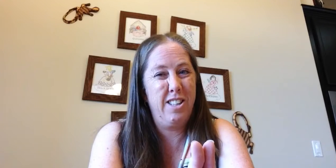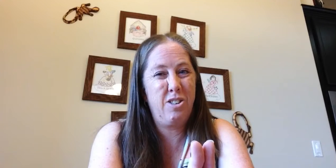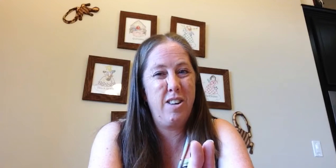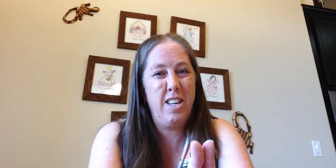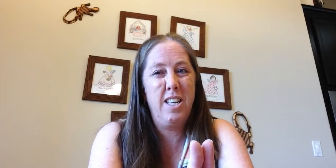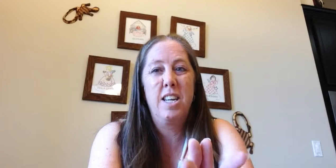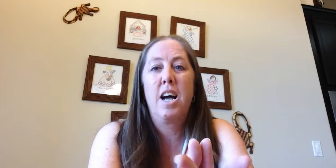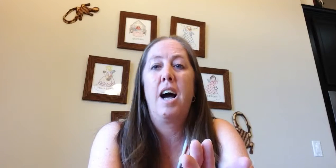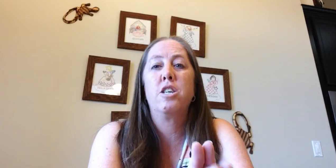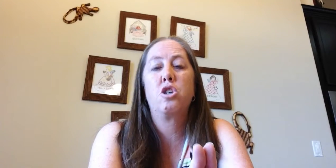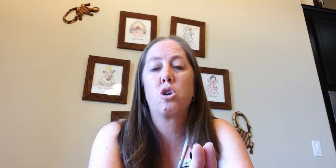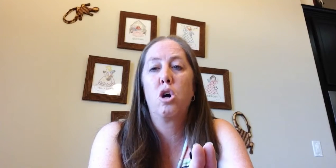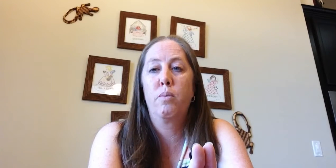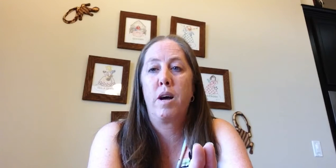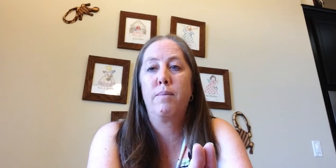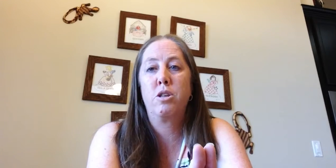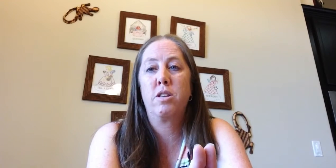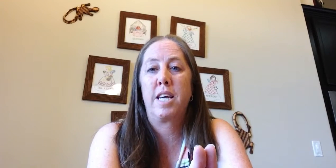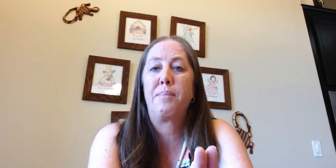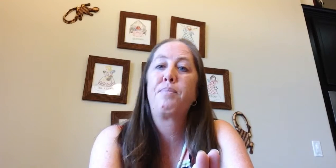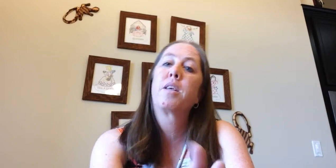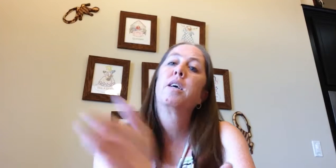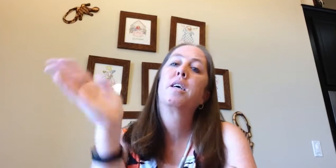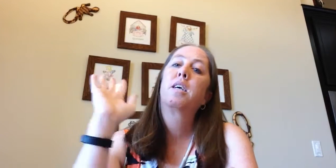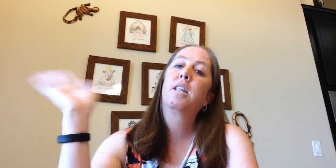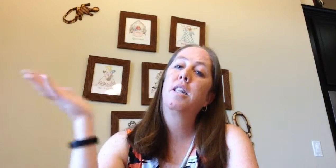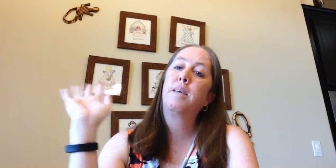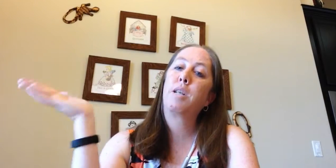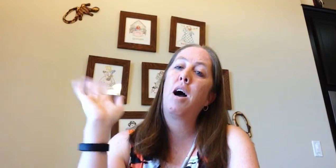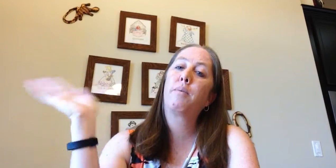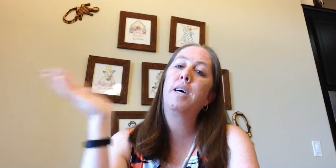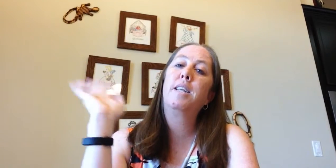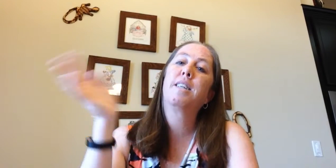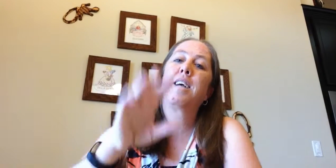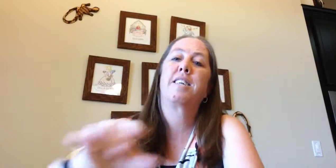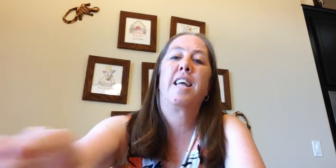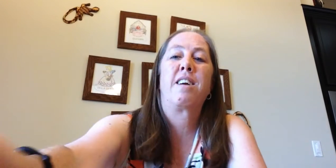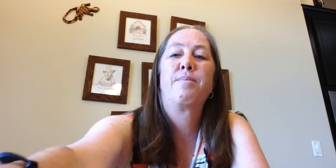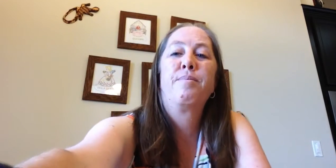on the screen. I sure hope not when you see it. Let me know how it went. Talk to you later.